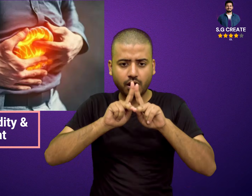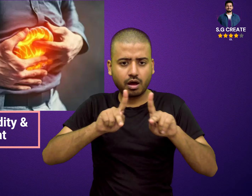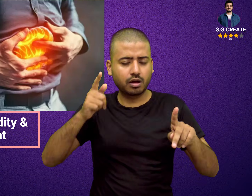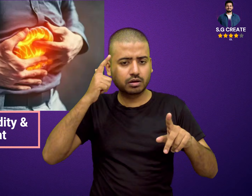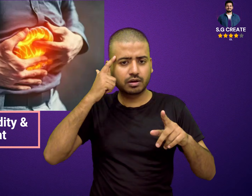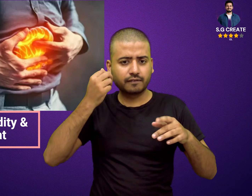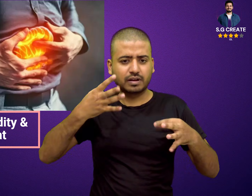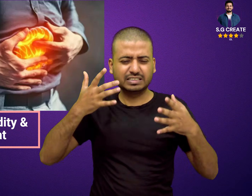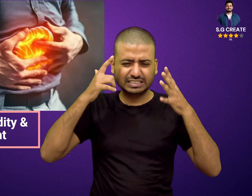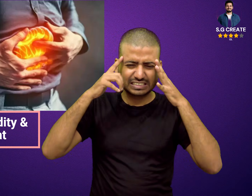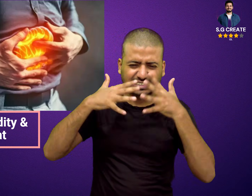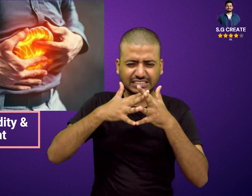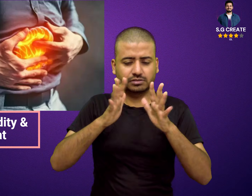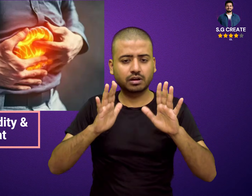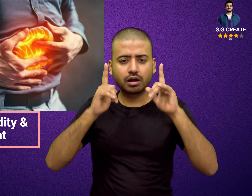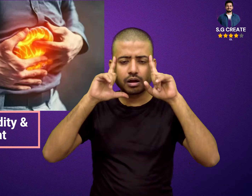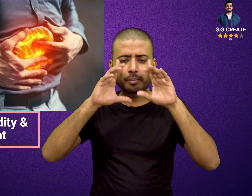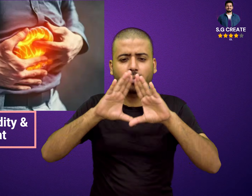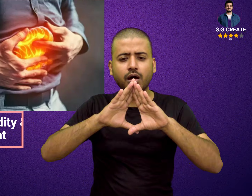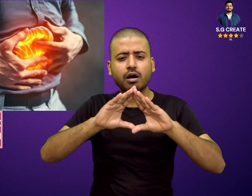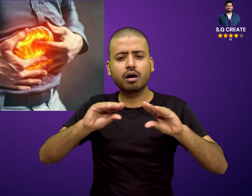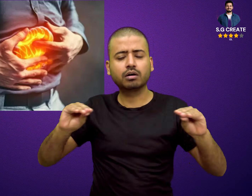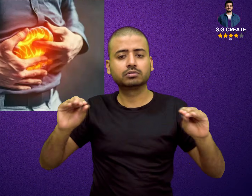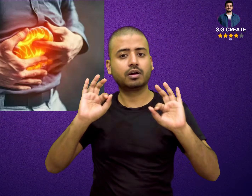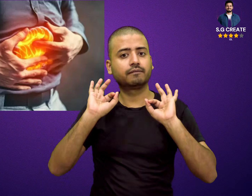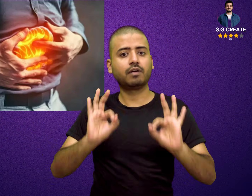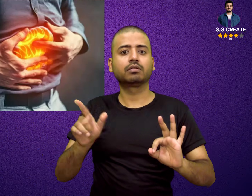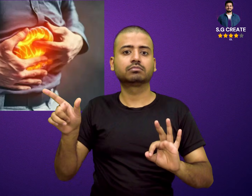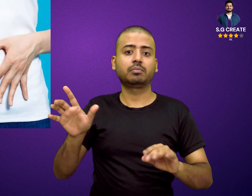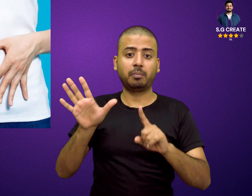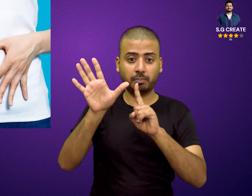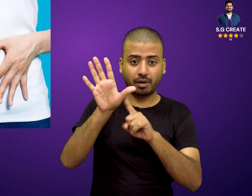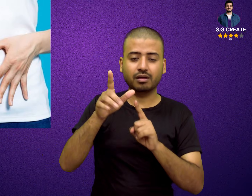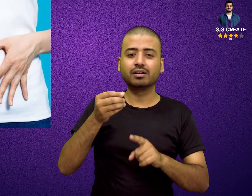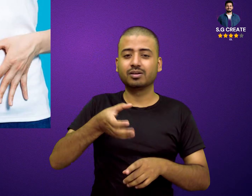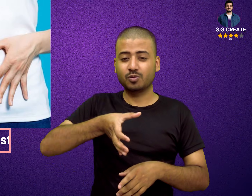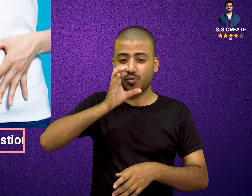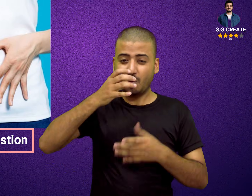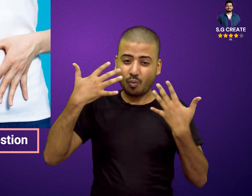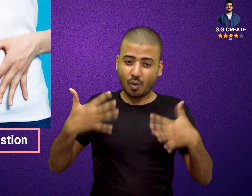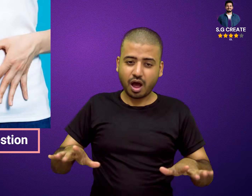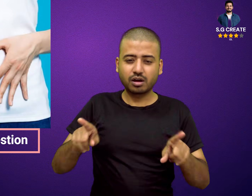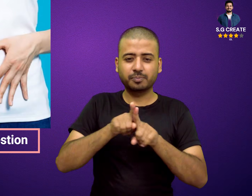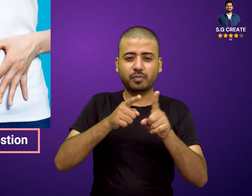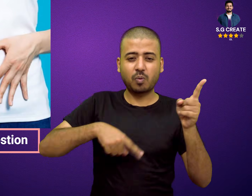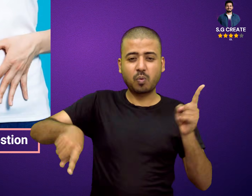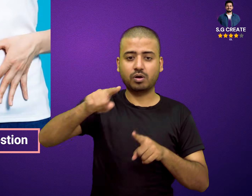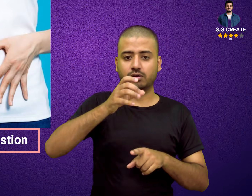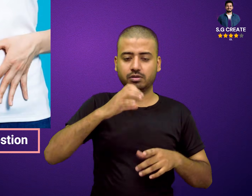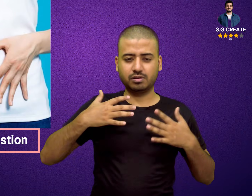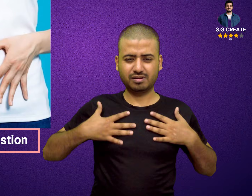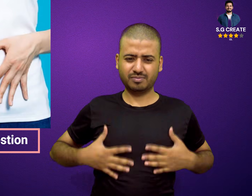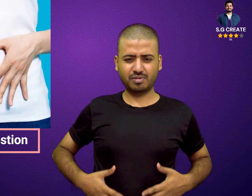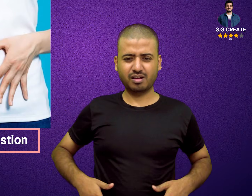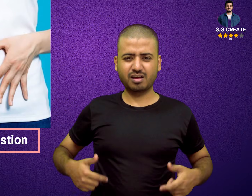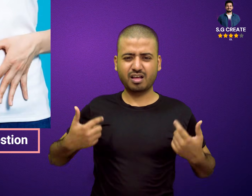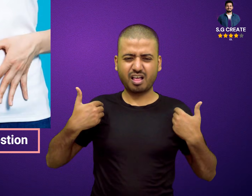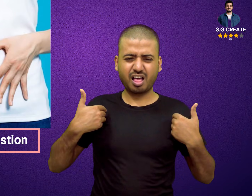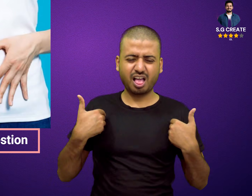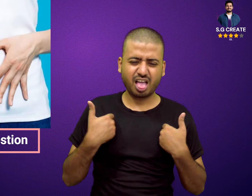scientific publication confirms that untreated water pooling inside raw banana trunks is unhygienic. It contains high amounts